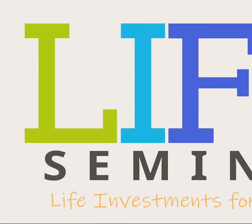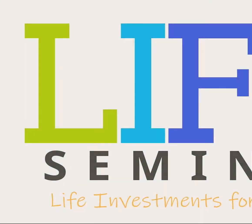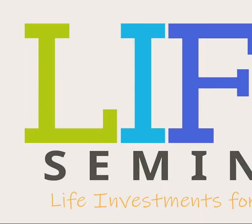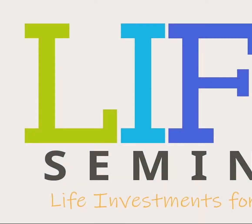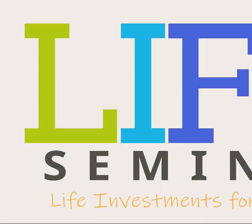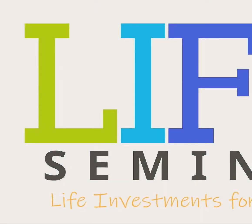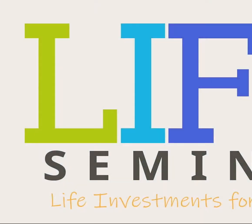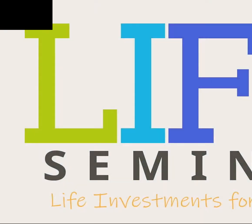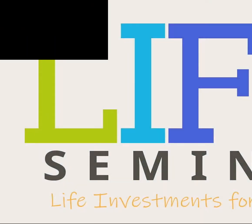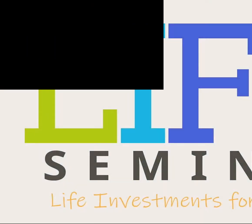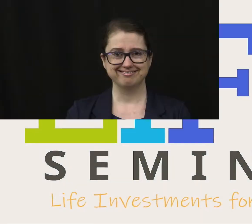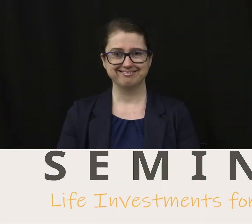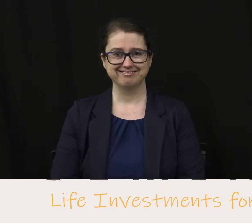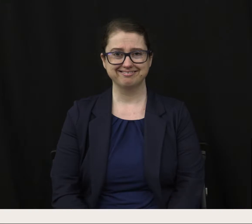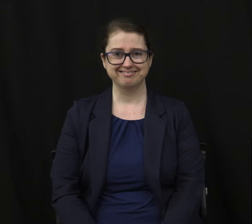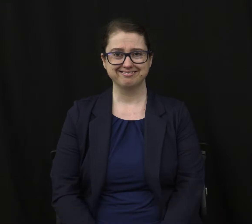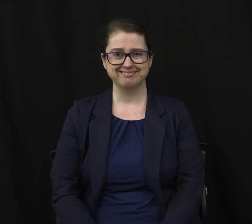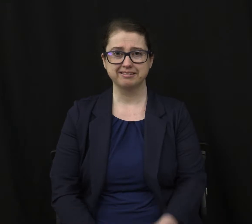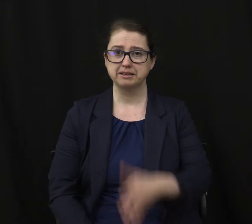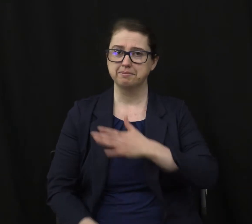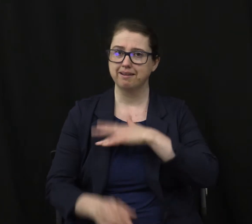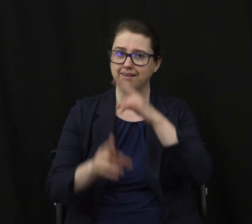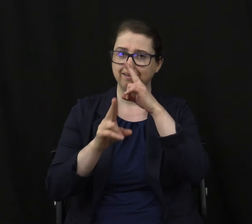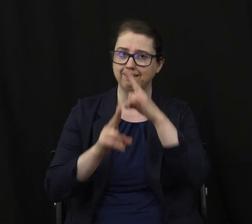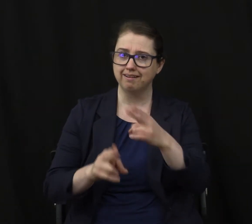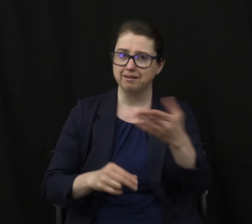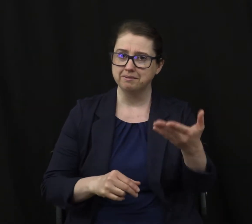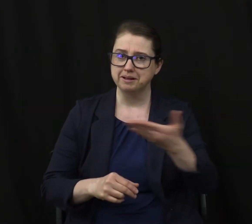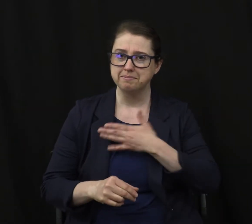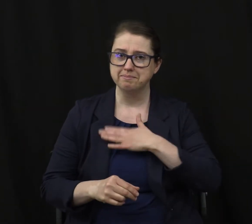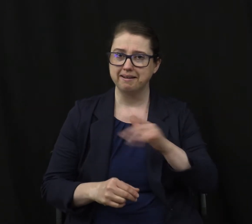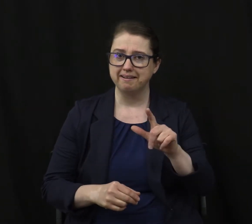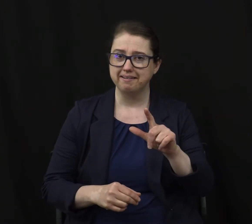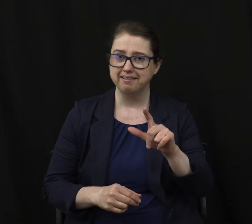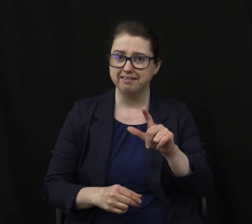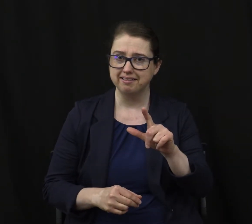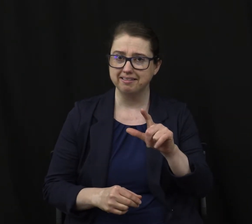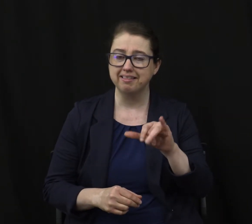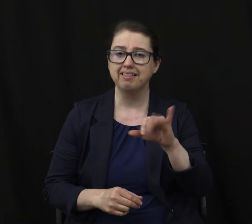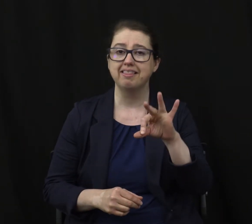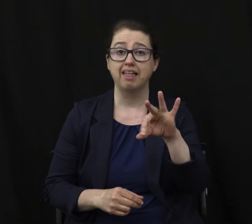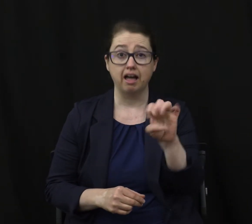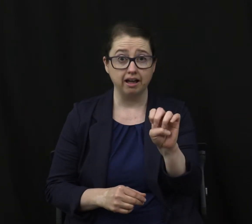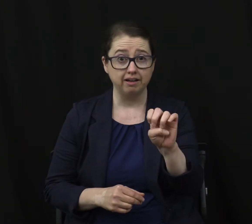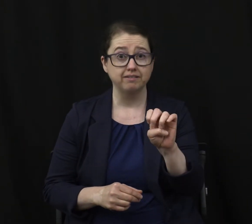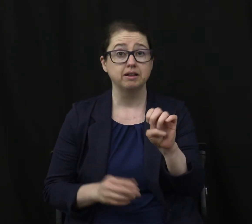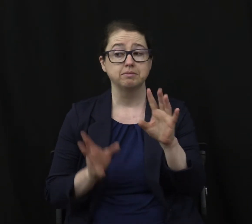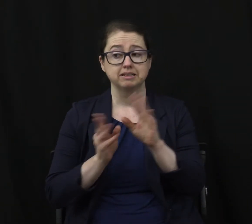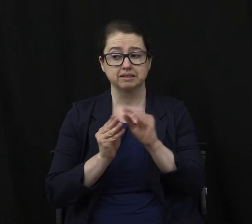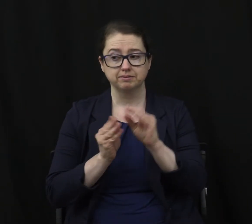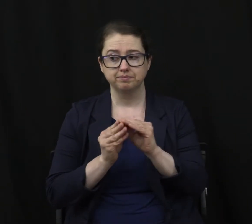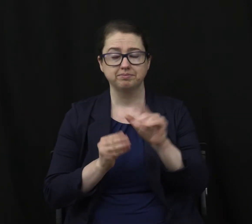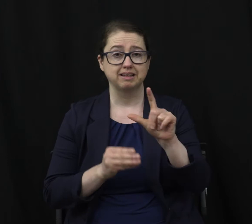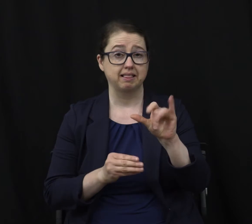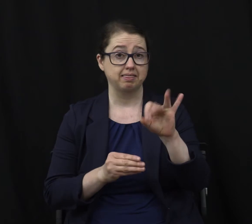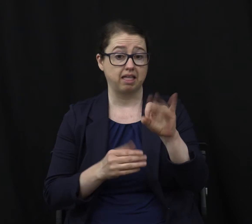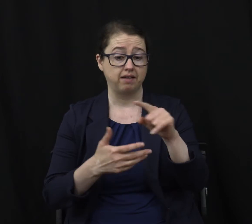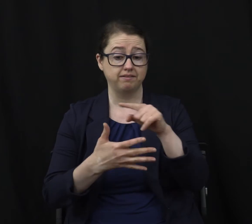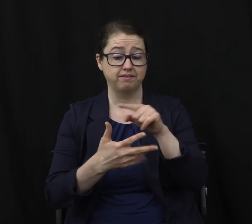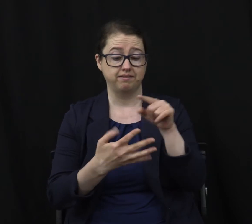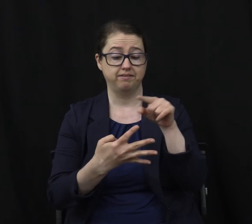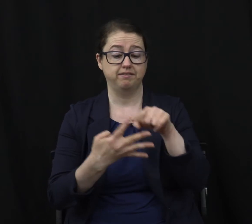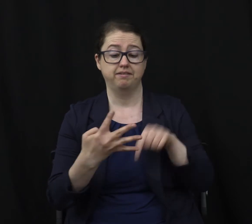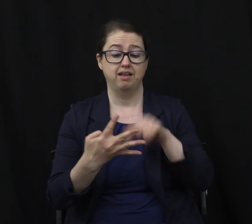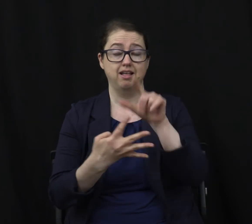welcome you to our Life Seminar. LIFE is an acronym and it stands for Life Investments for Eternity. Let me take a moment to